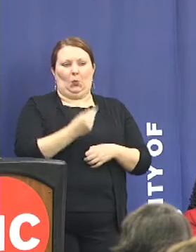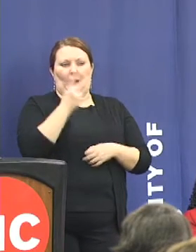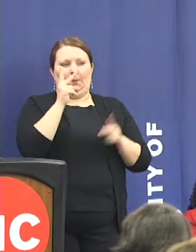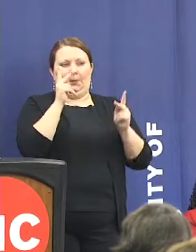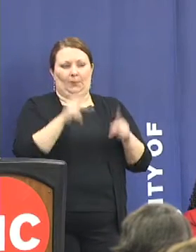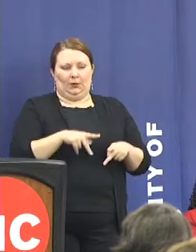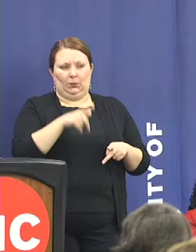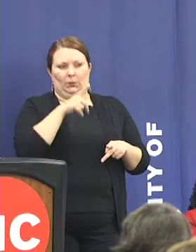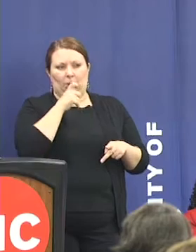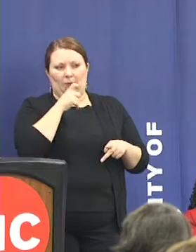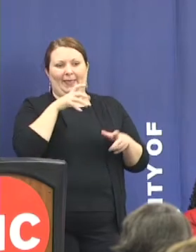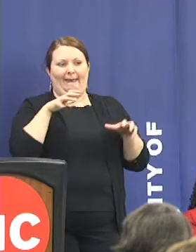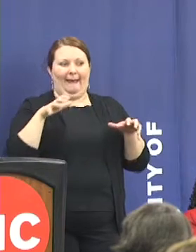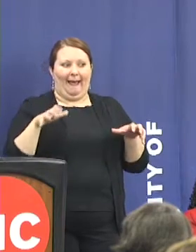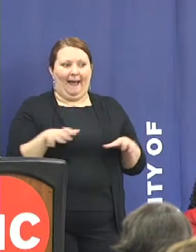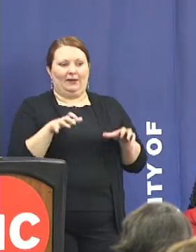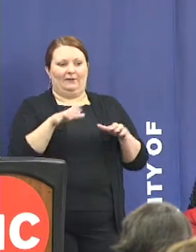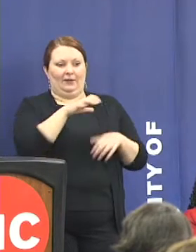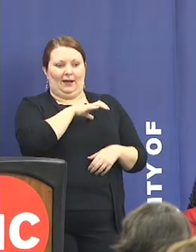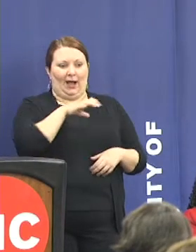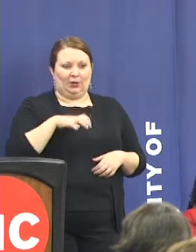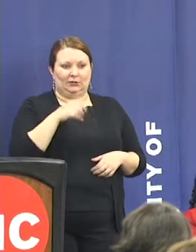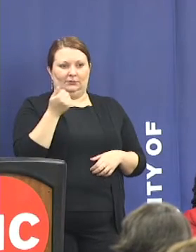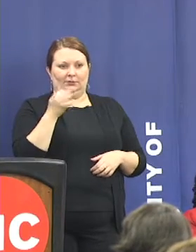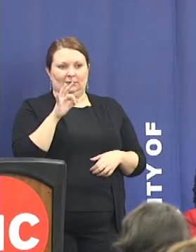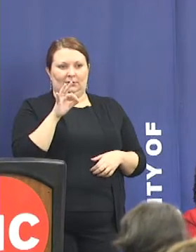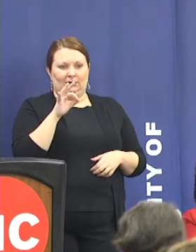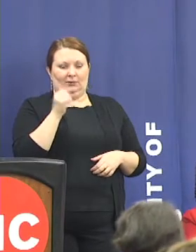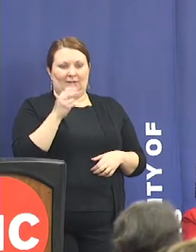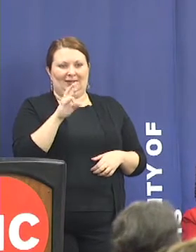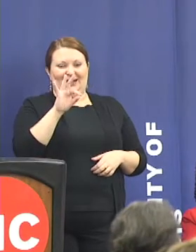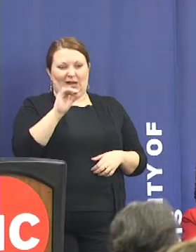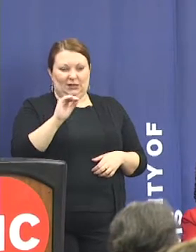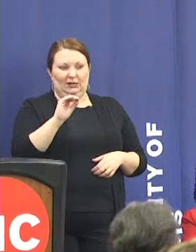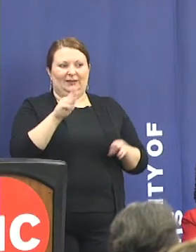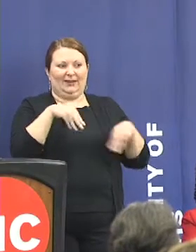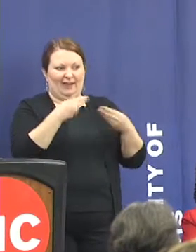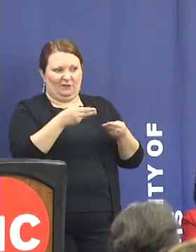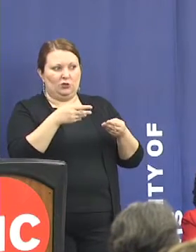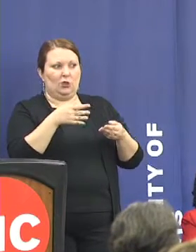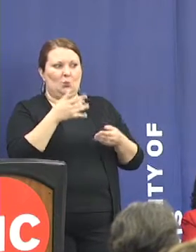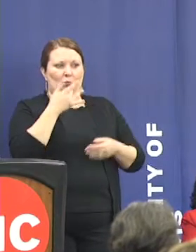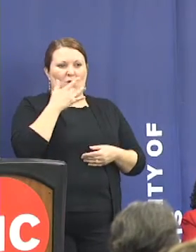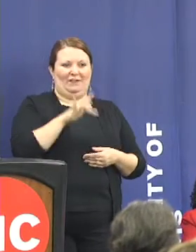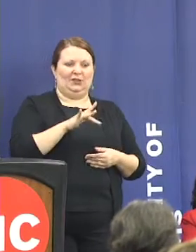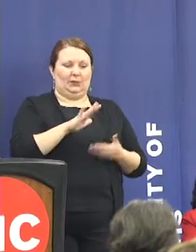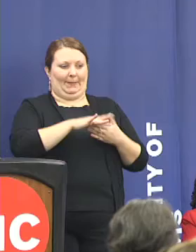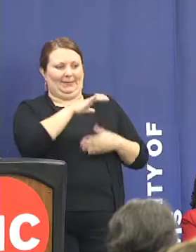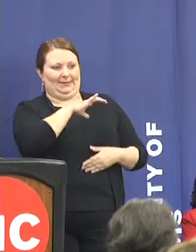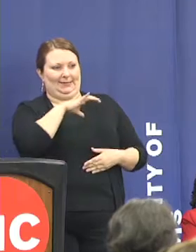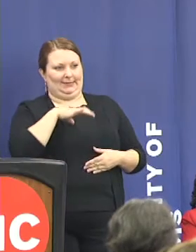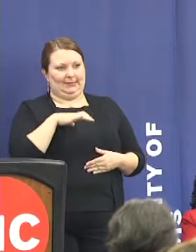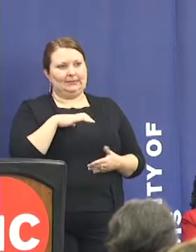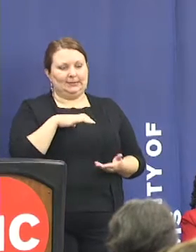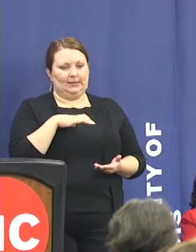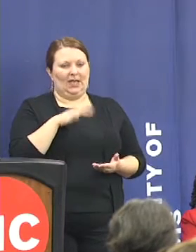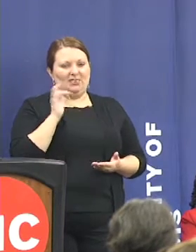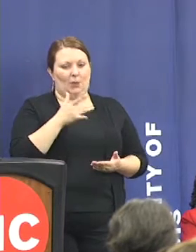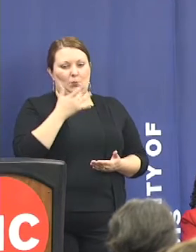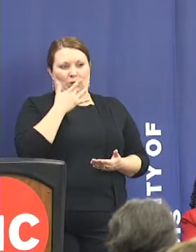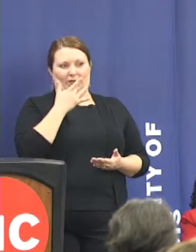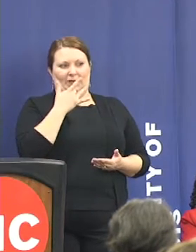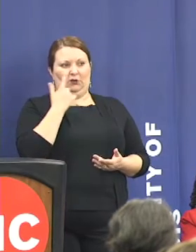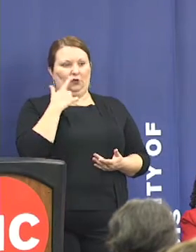person to whom the Act of Congress in 1790 denoted the privilege of citizenship. A privilege, he ruled, was intended